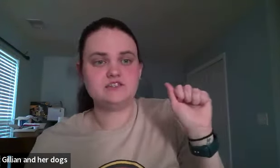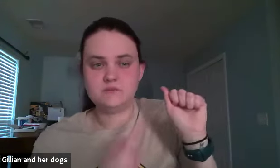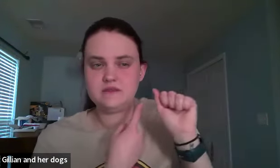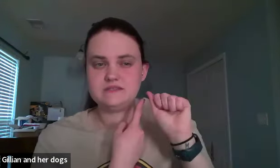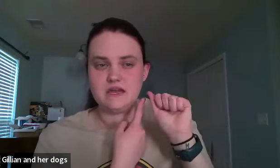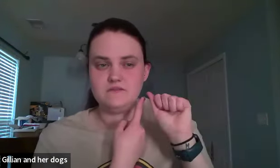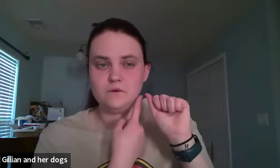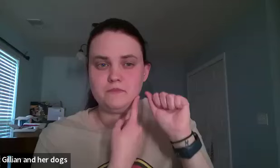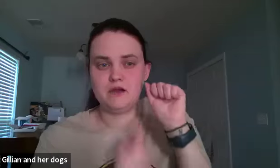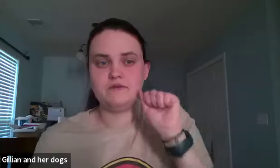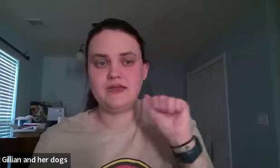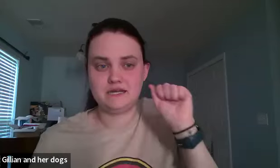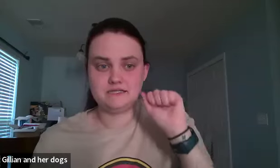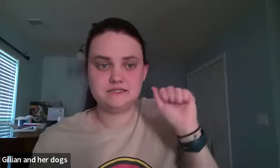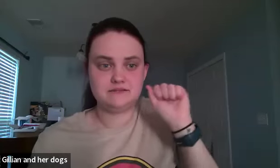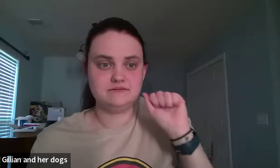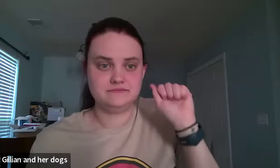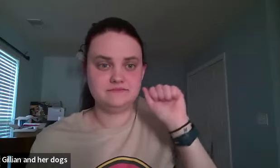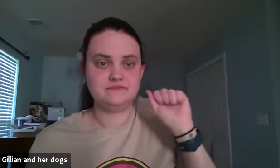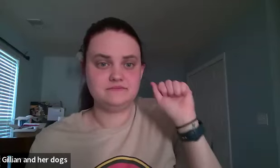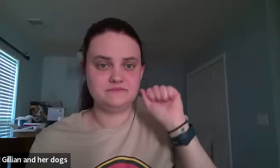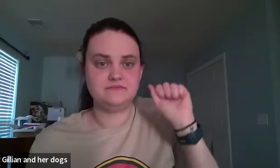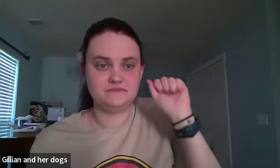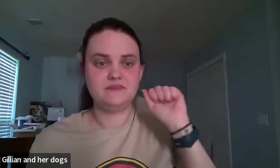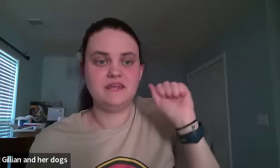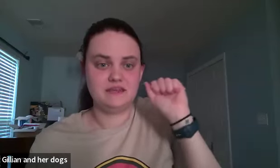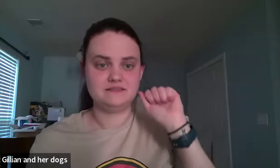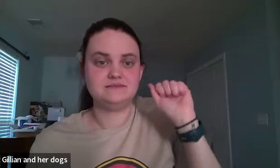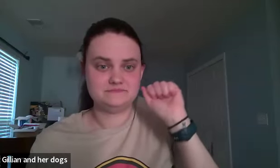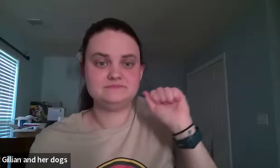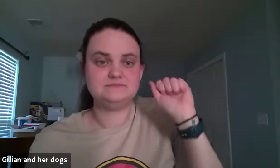it's going to be at the side of your mouth. Aunt. Aunt.